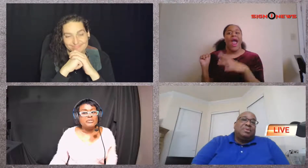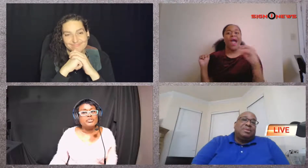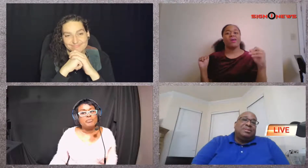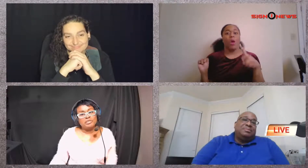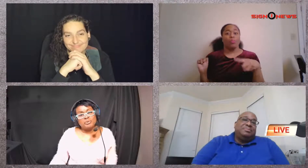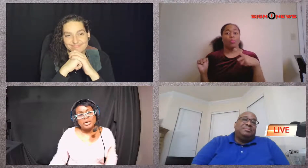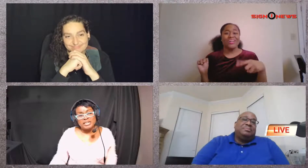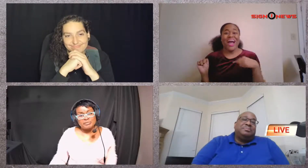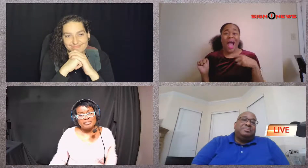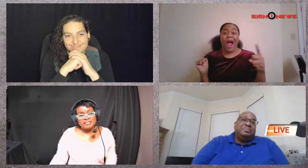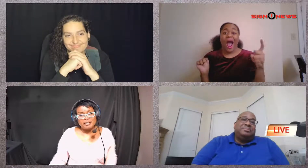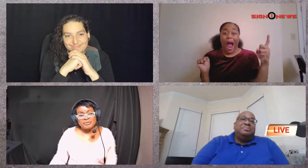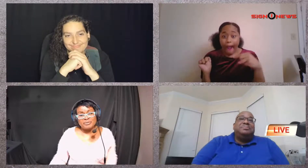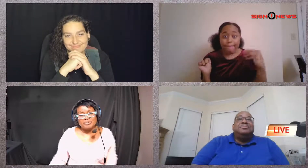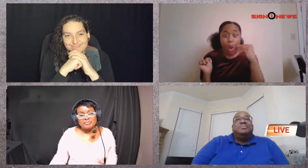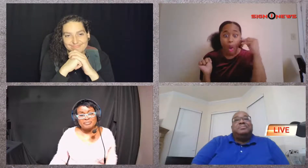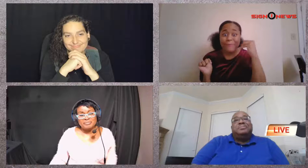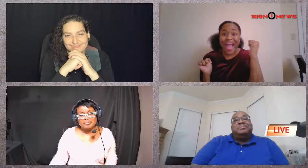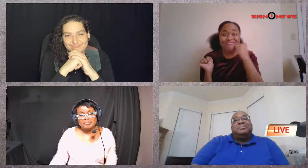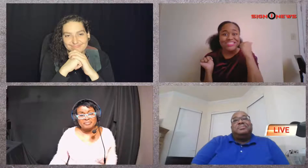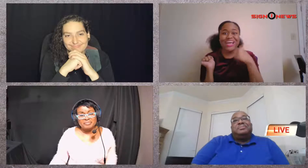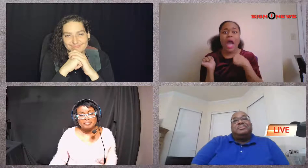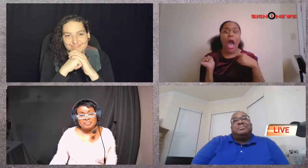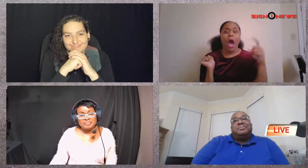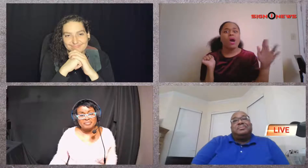So I can learn so much more at HBCU.